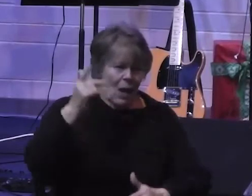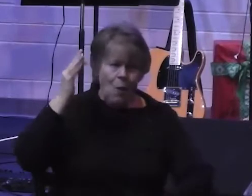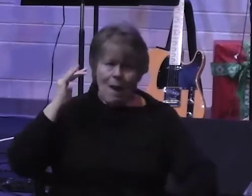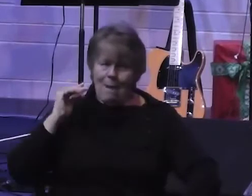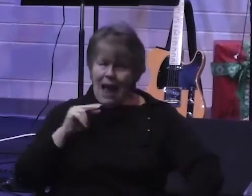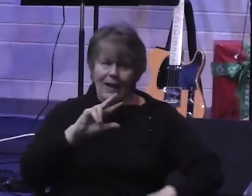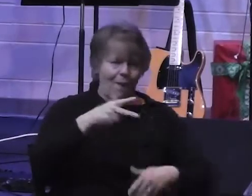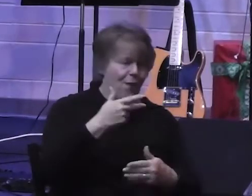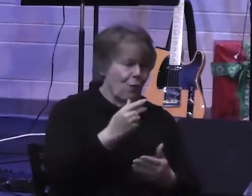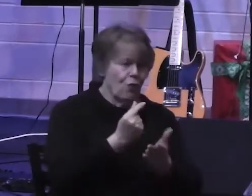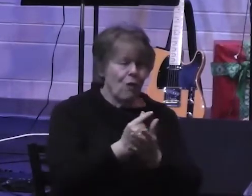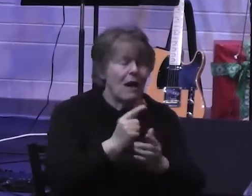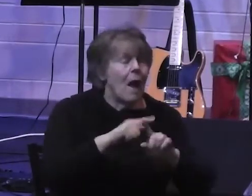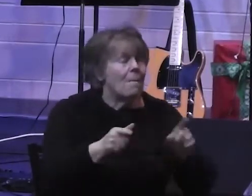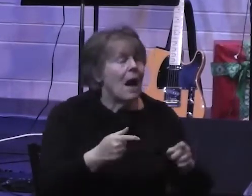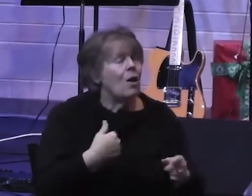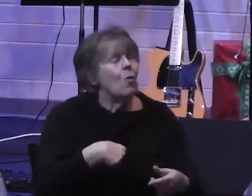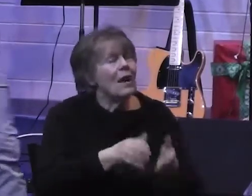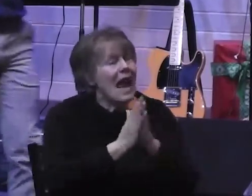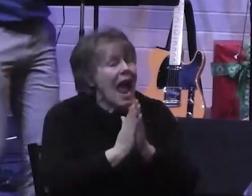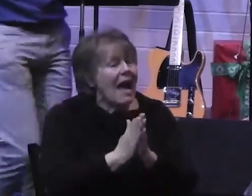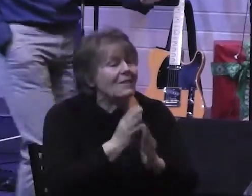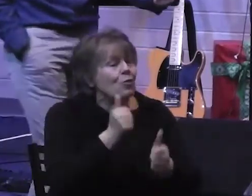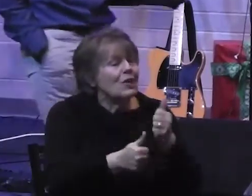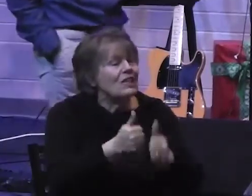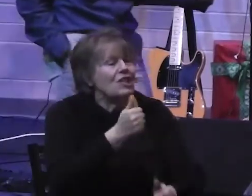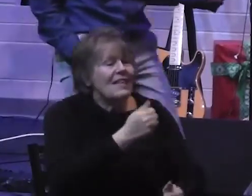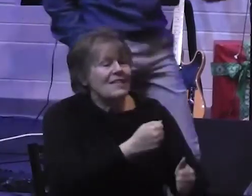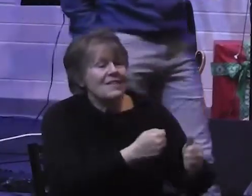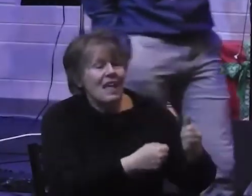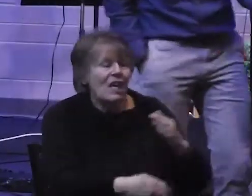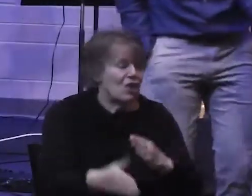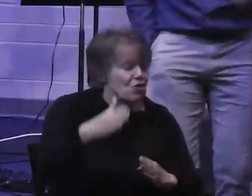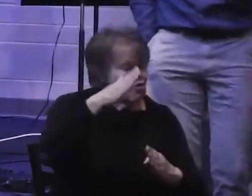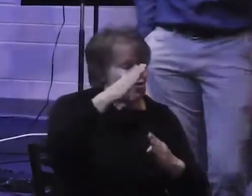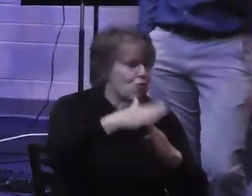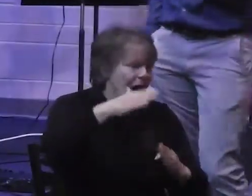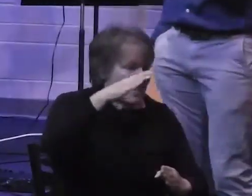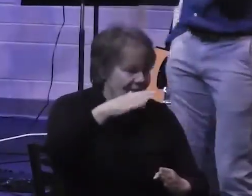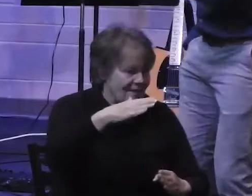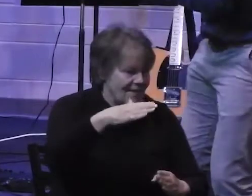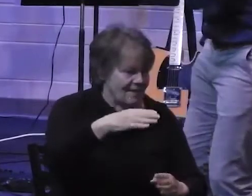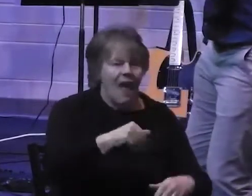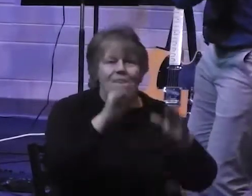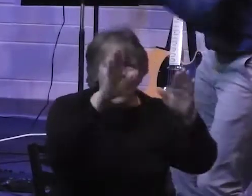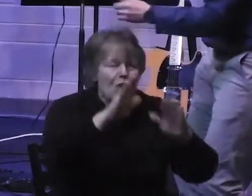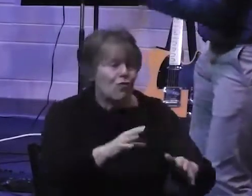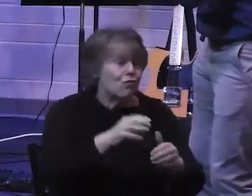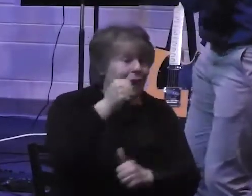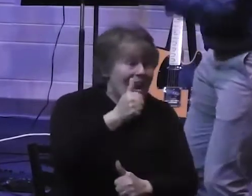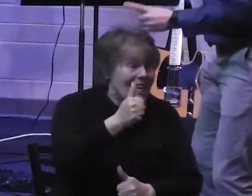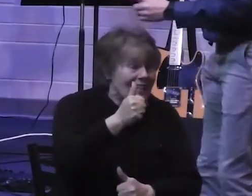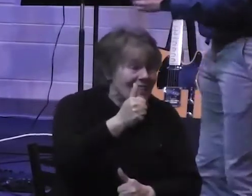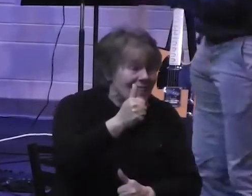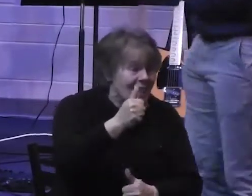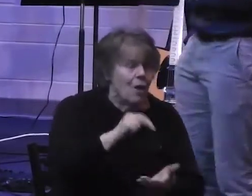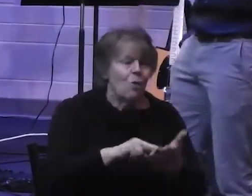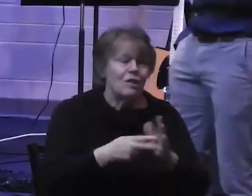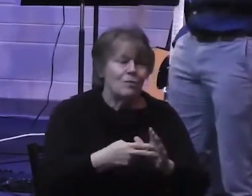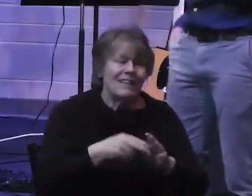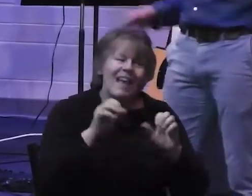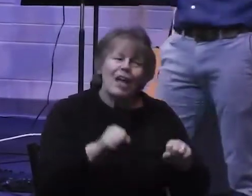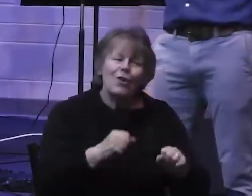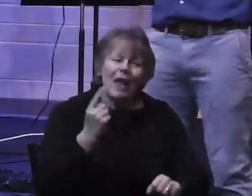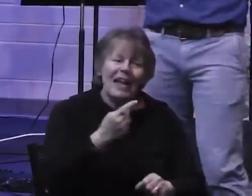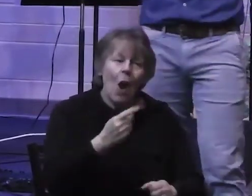the greatest commandment. Greatest is in the superlative, and superlative means you can only choose